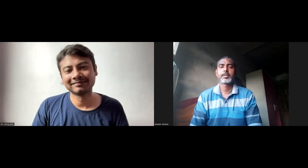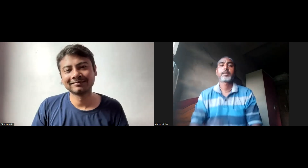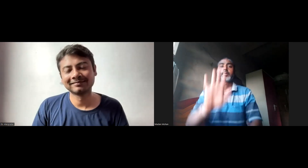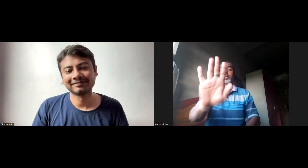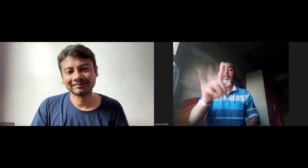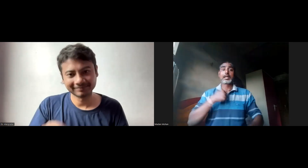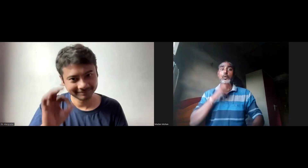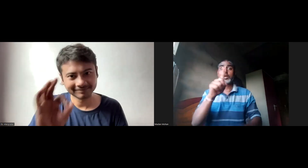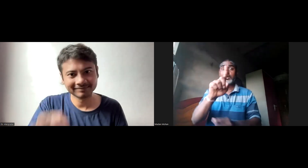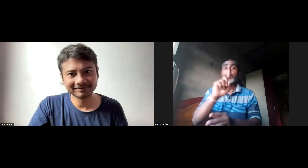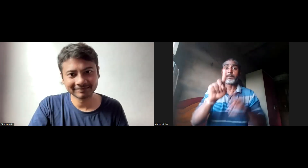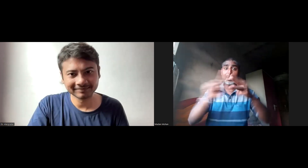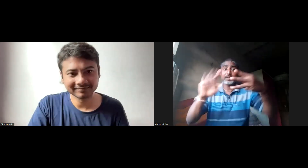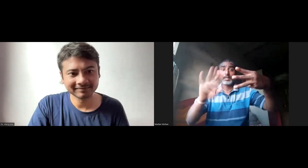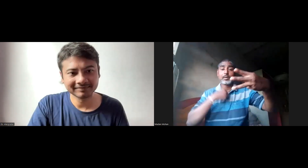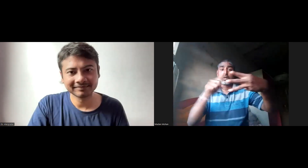Hope you understand.